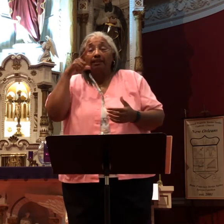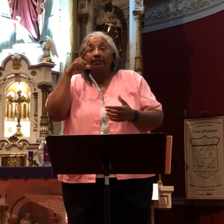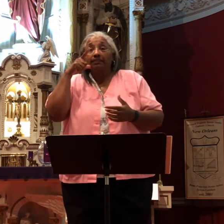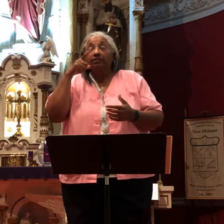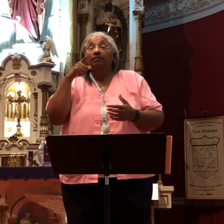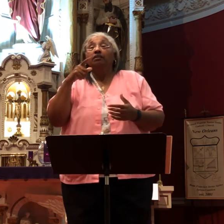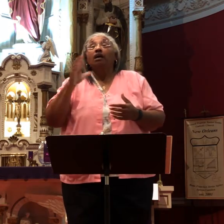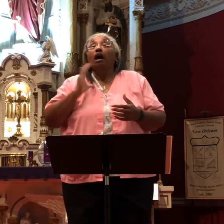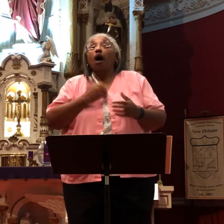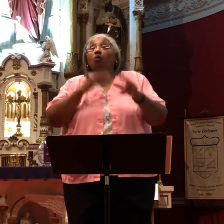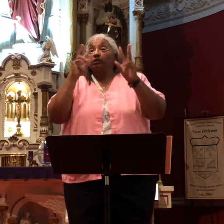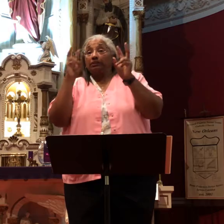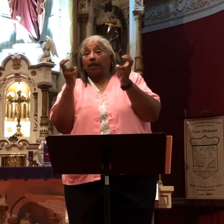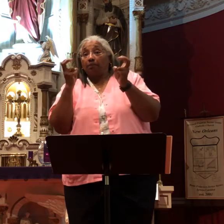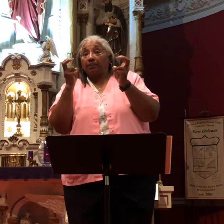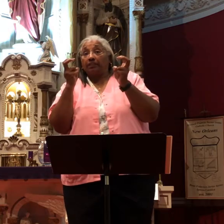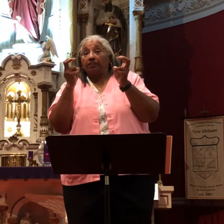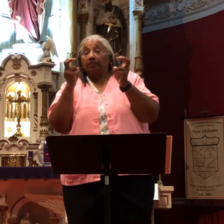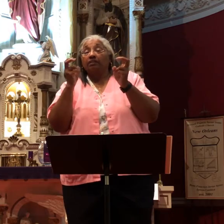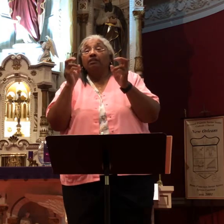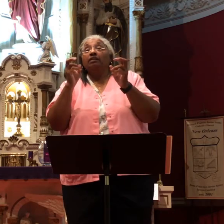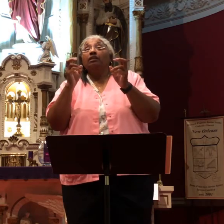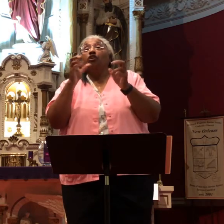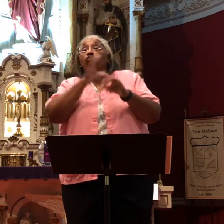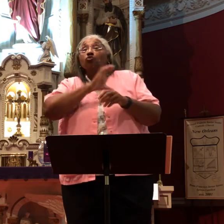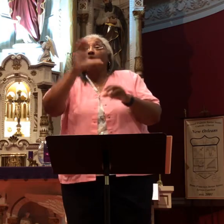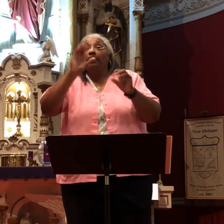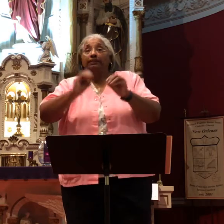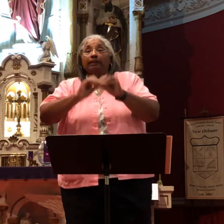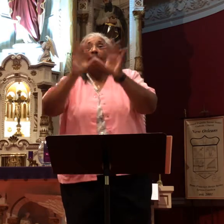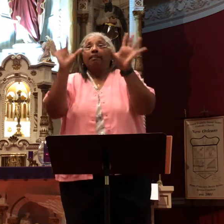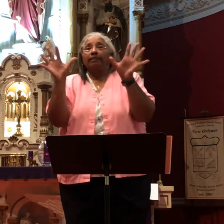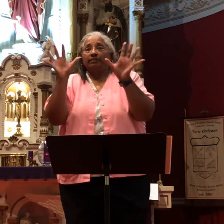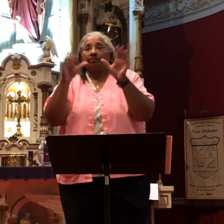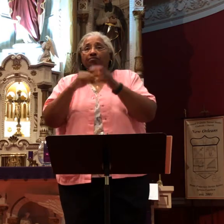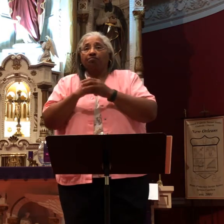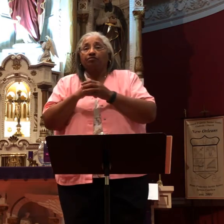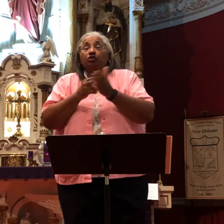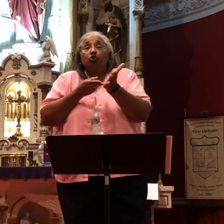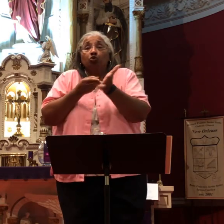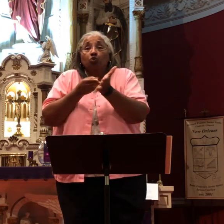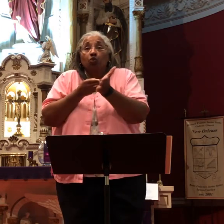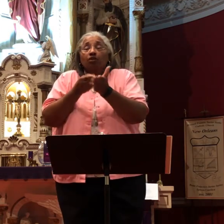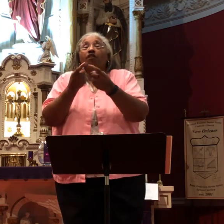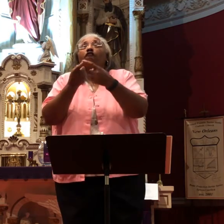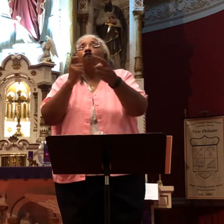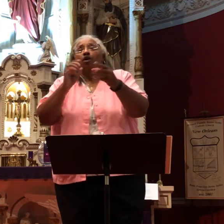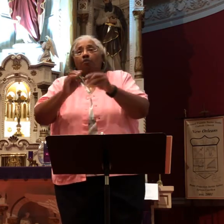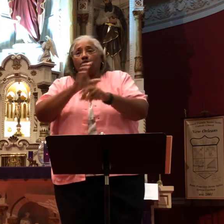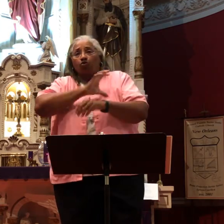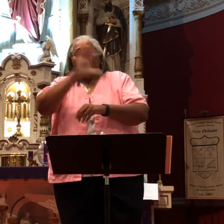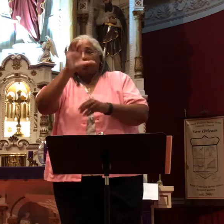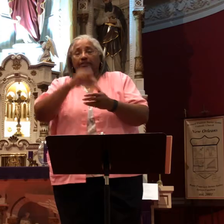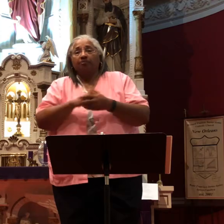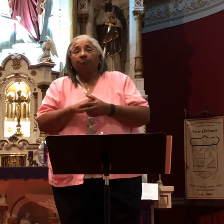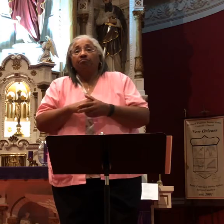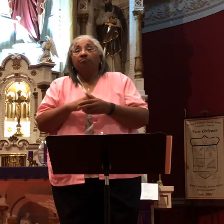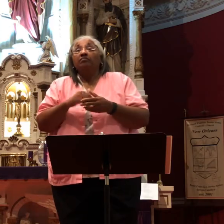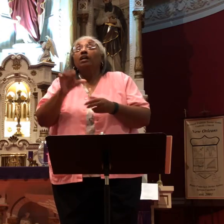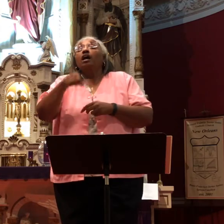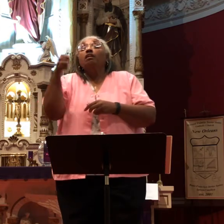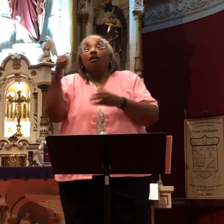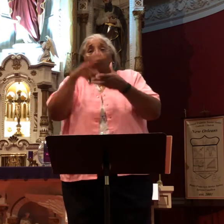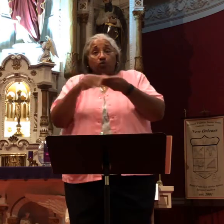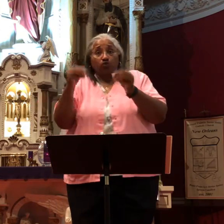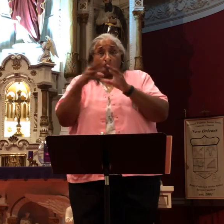the topic is the light of Christ, the truth that comes from Christ. It's another conversion story,